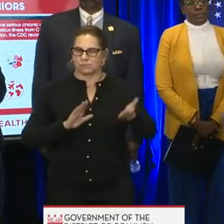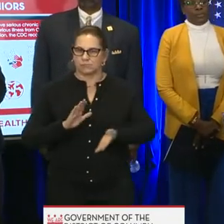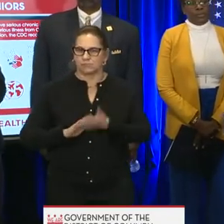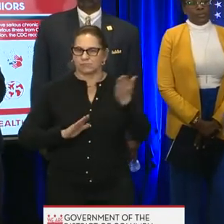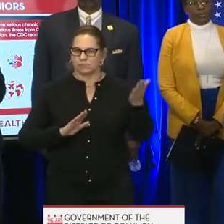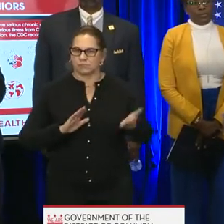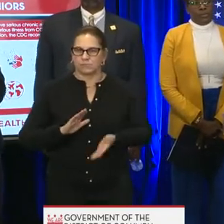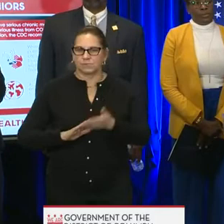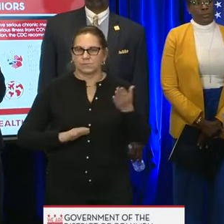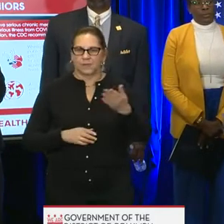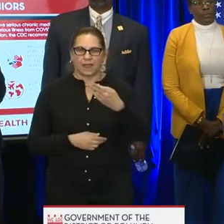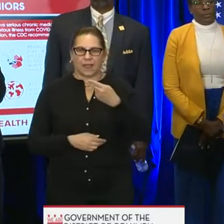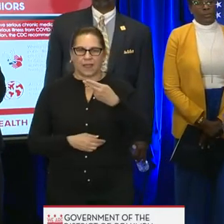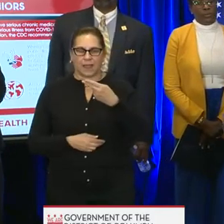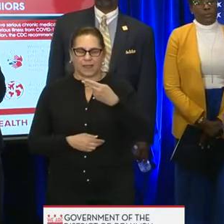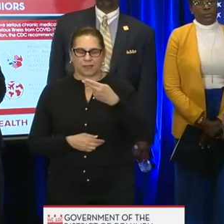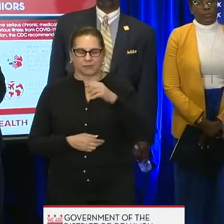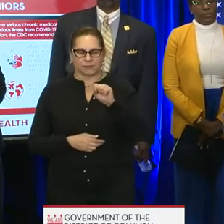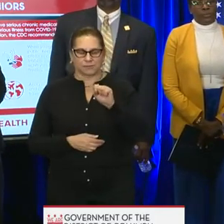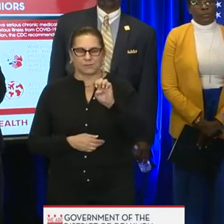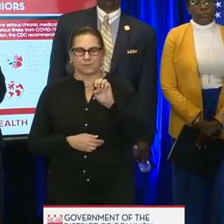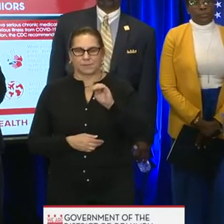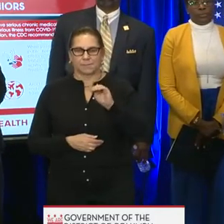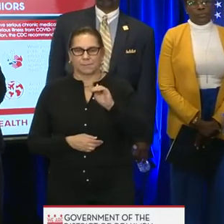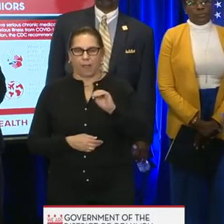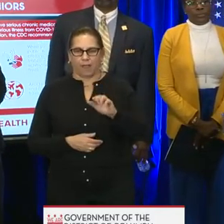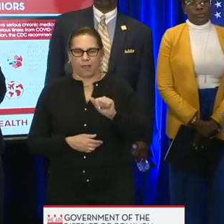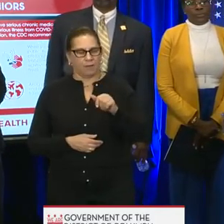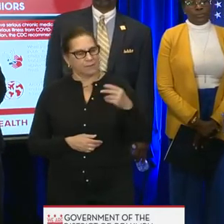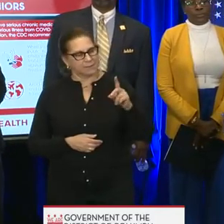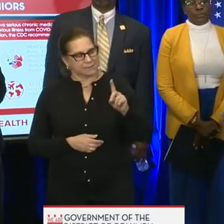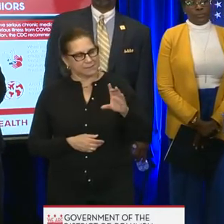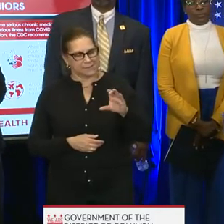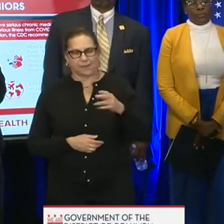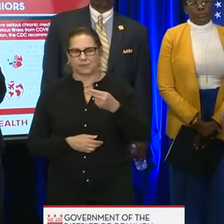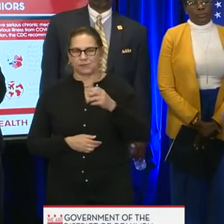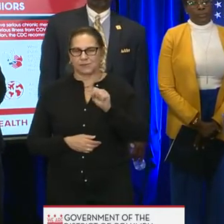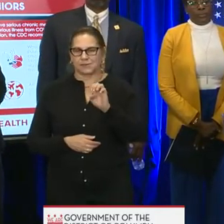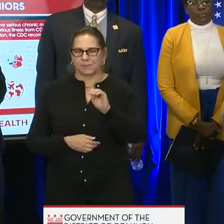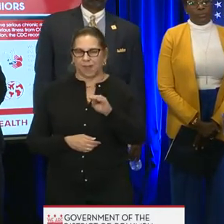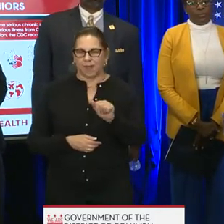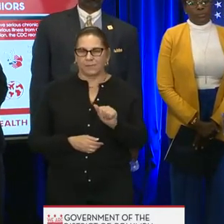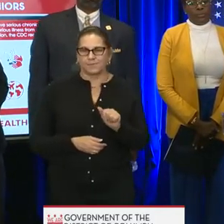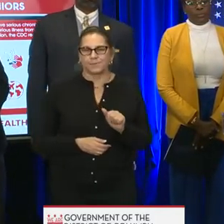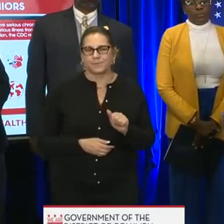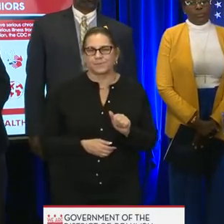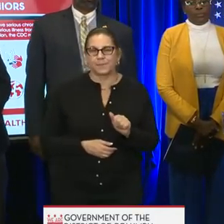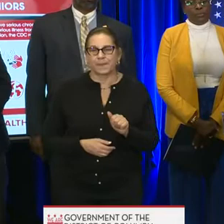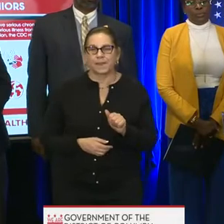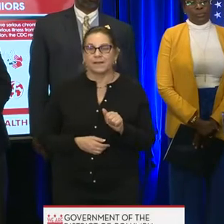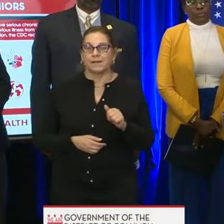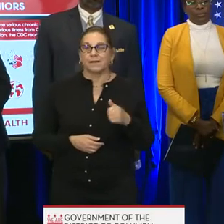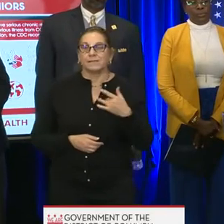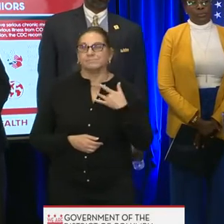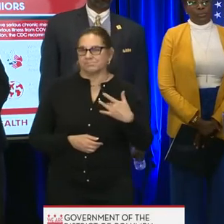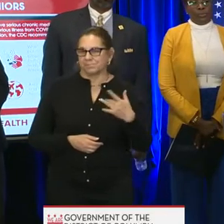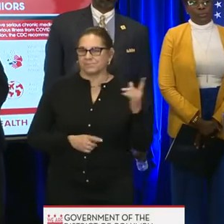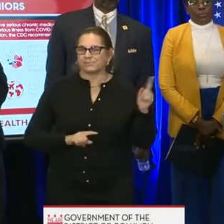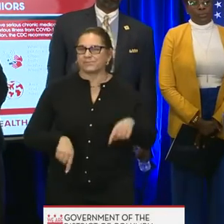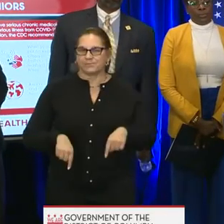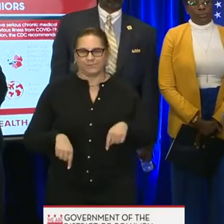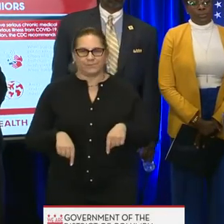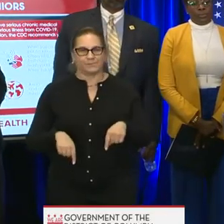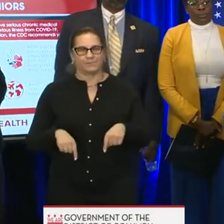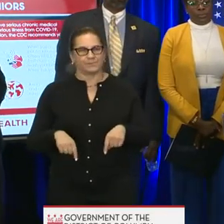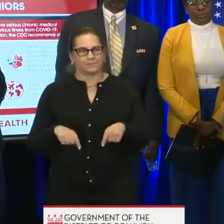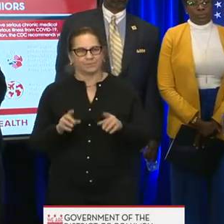is likely a room that we will use for other briefings as necessary. So I want to ask Dr.